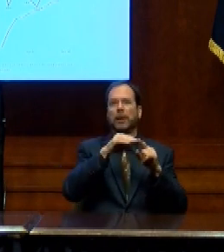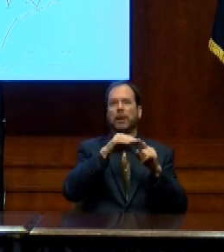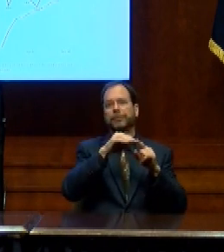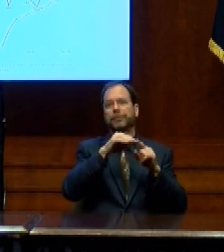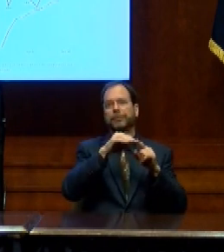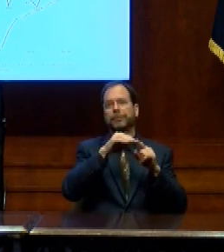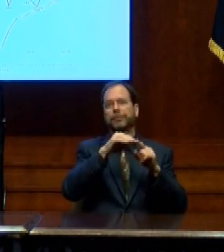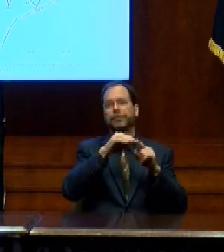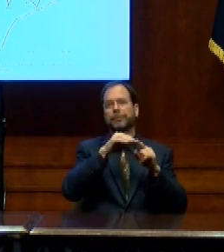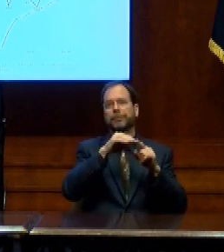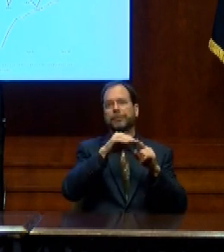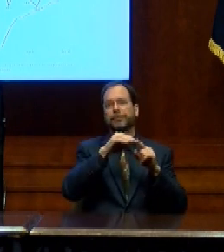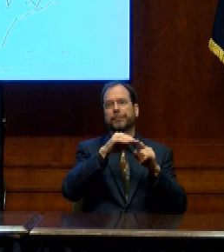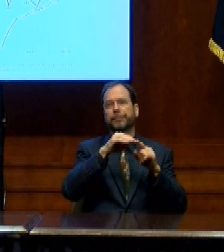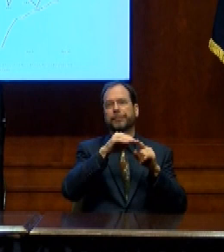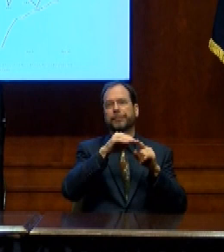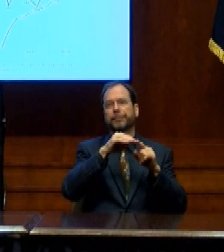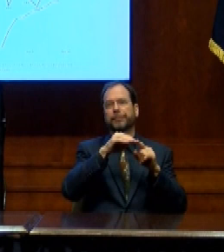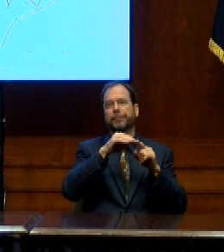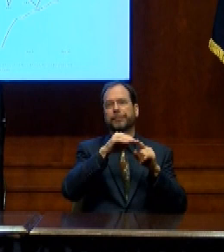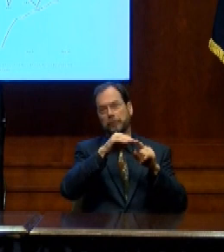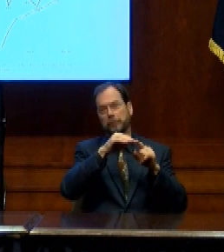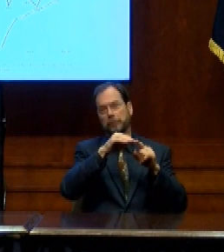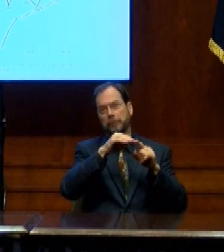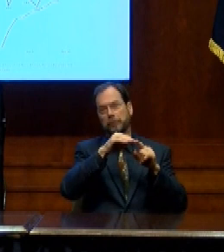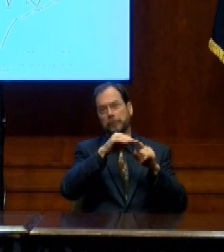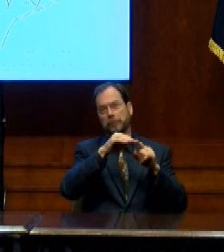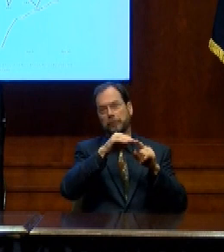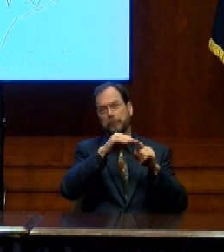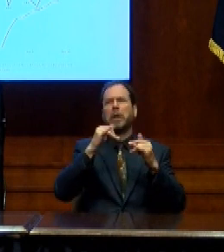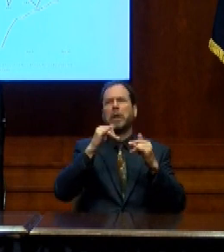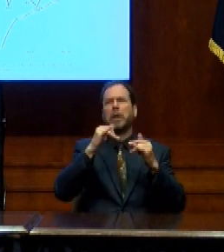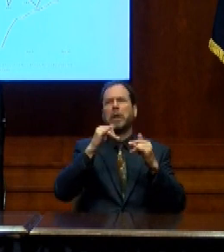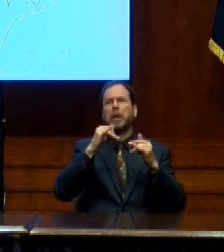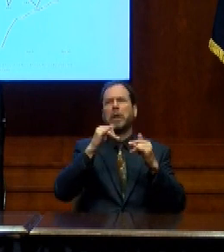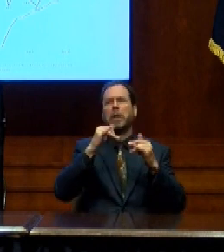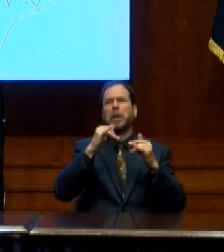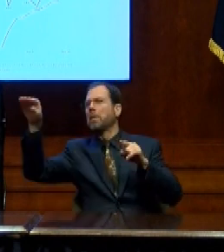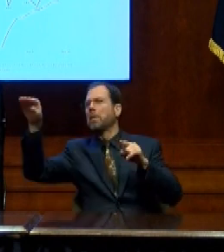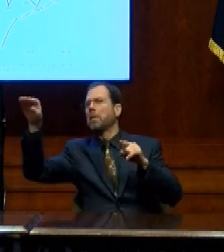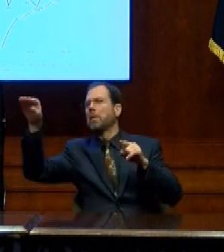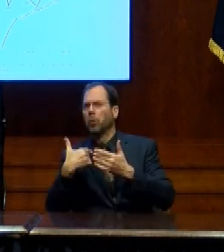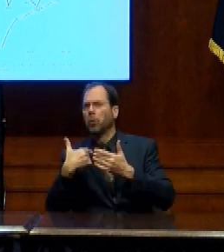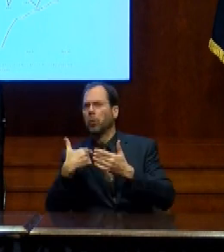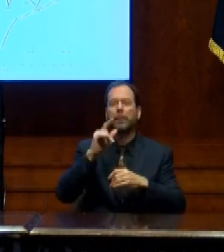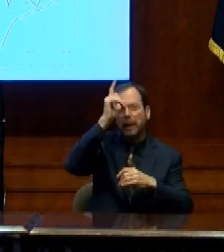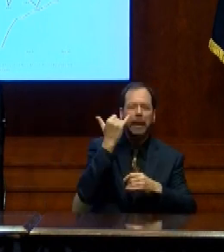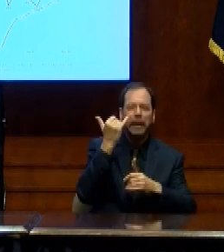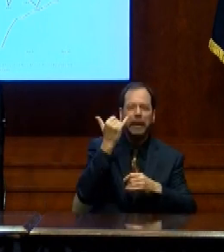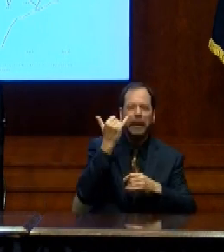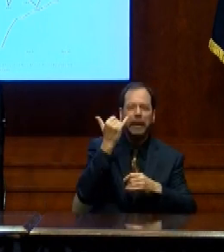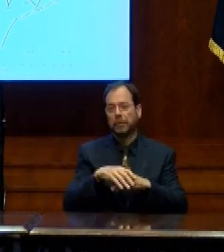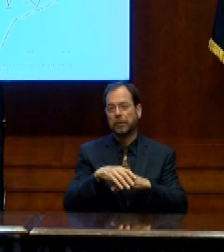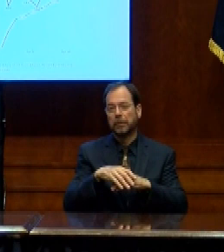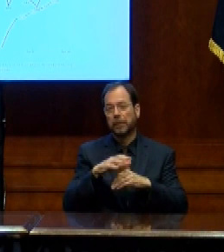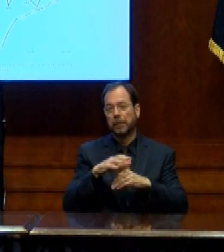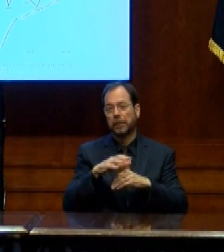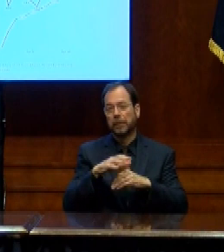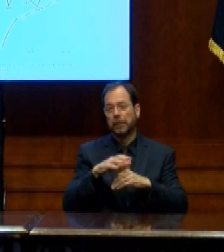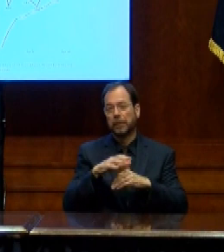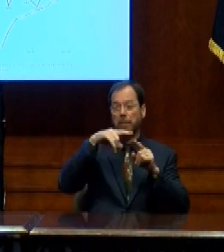to show that they are where we want them to be. That said, kind of like with Lubbock, the top line